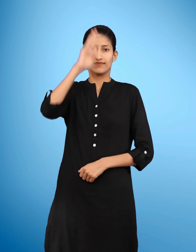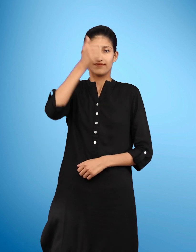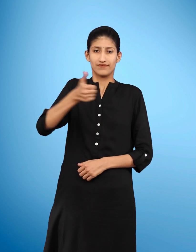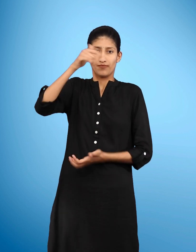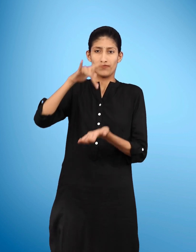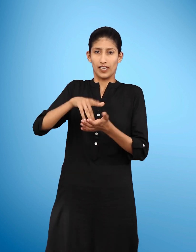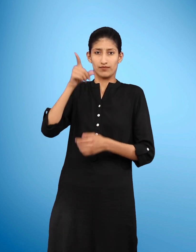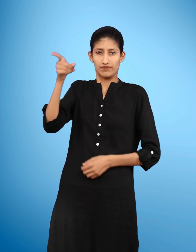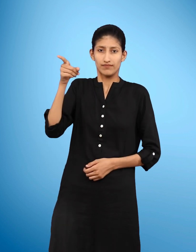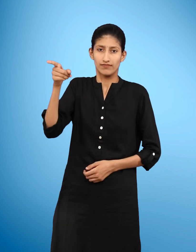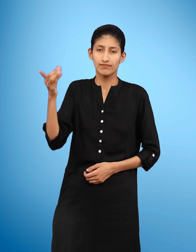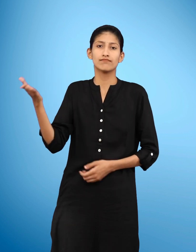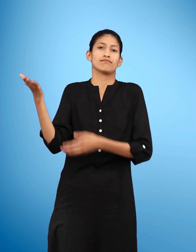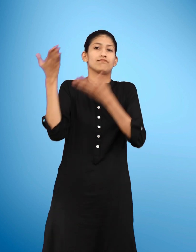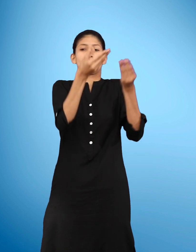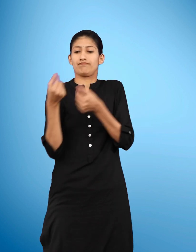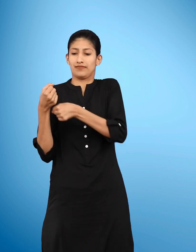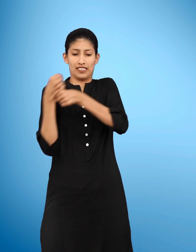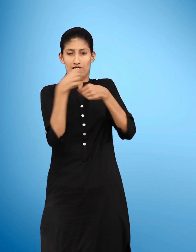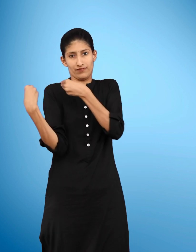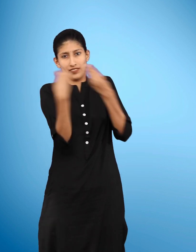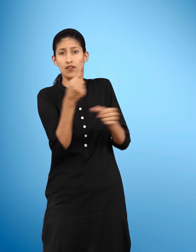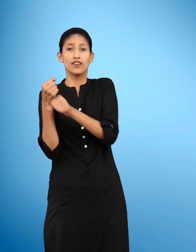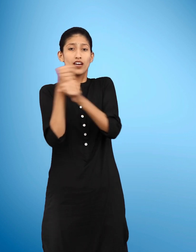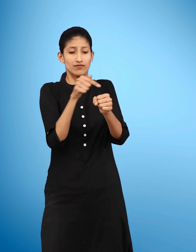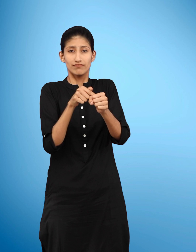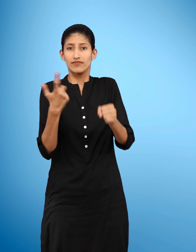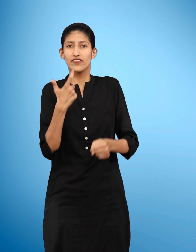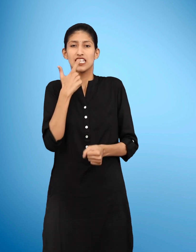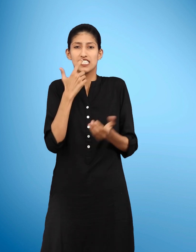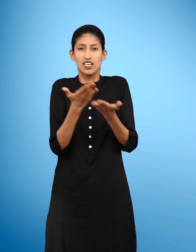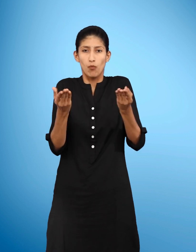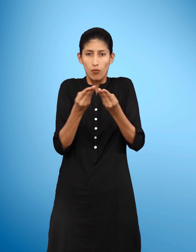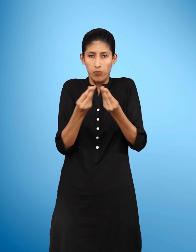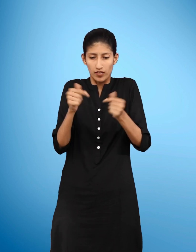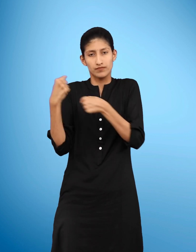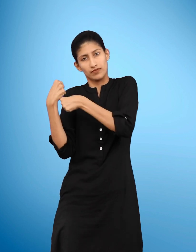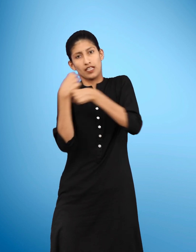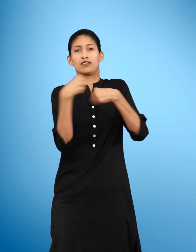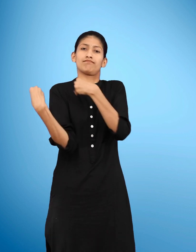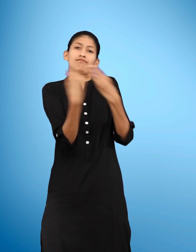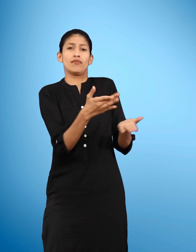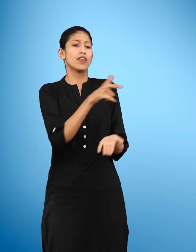Sometimes Chinese rulers sent gifts of silk to rulers in Iran and West Asia.